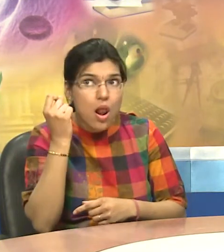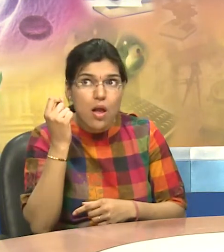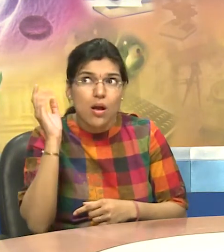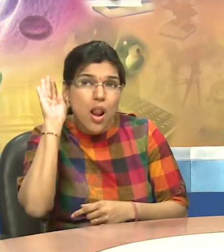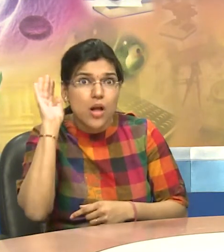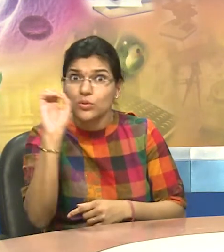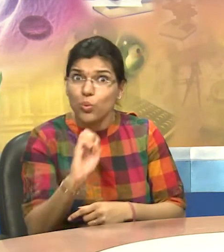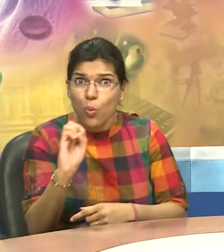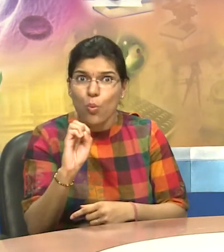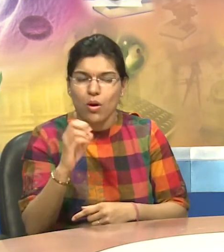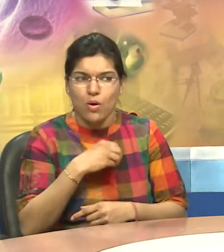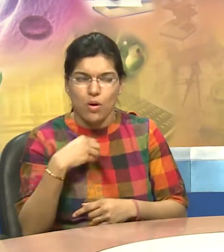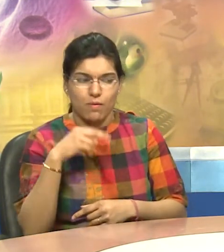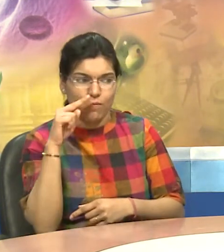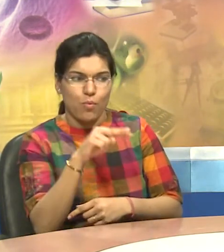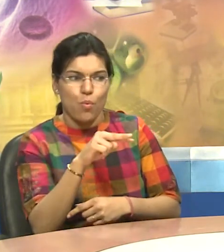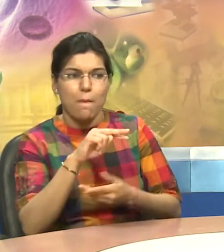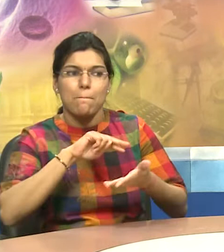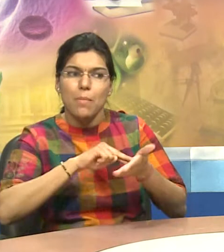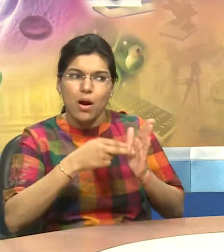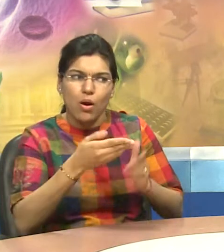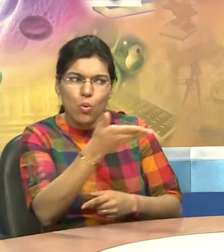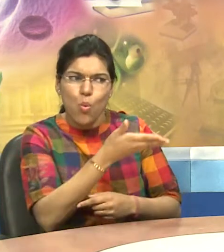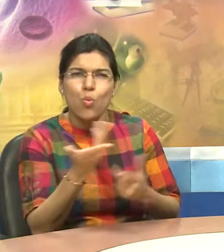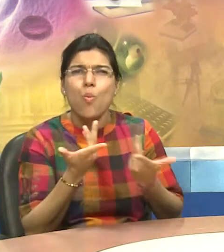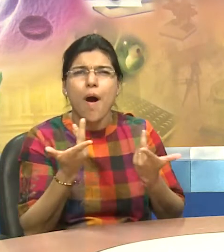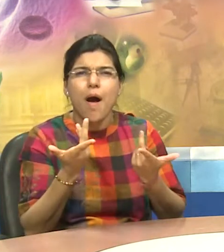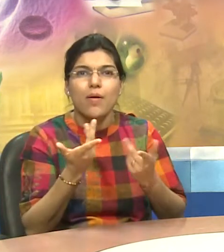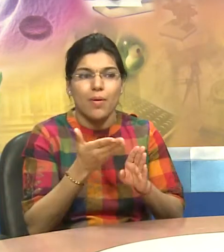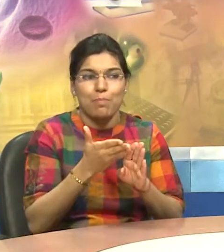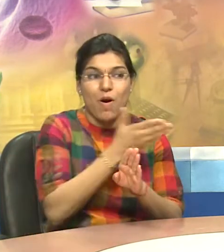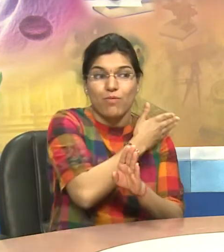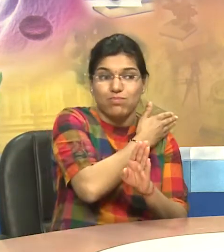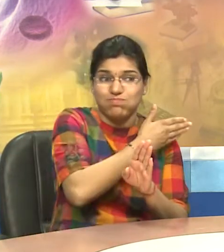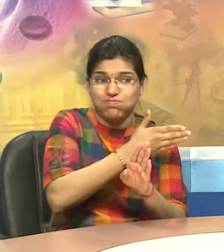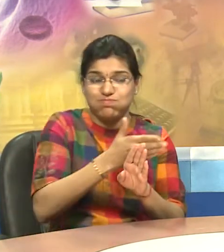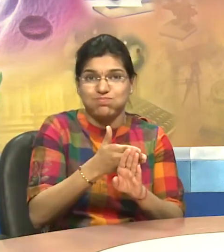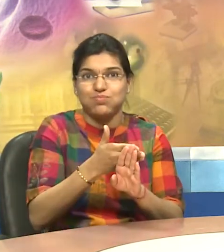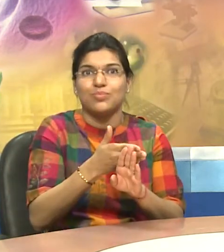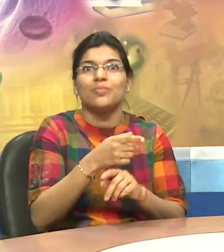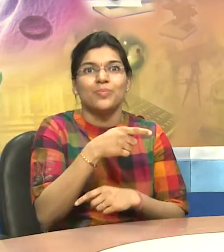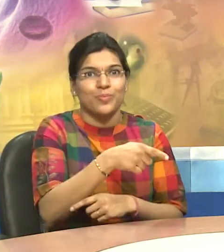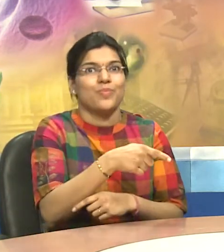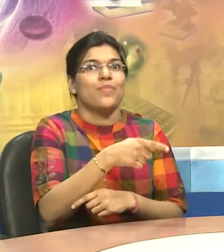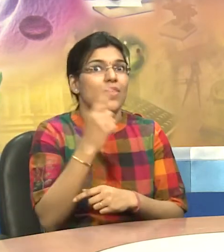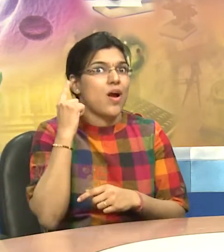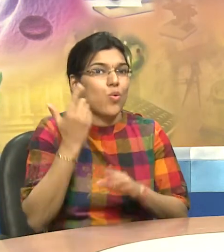gets shocked by seeing that they won't able to hear it, what doctor